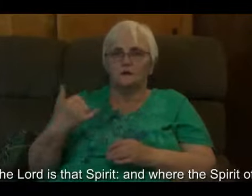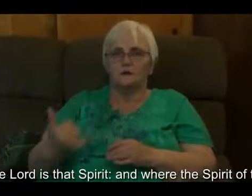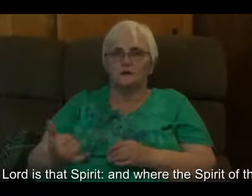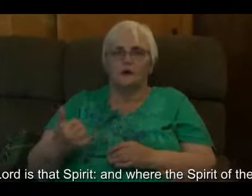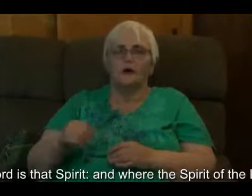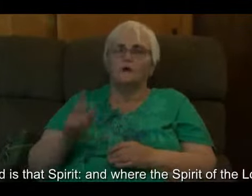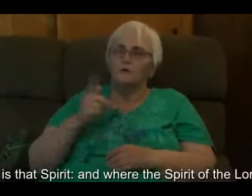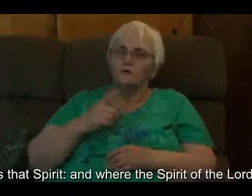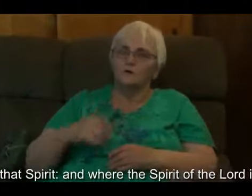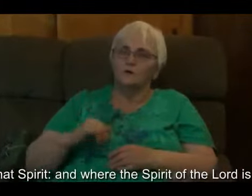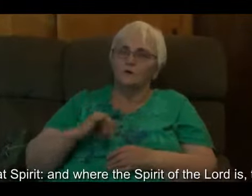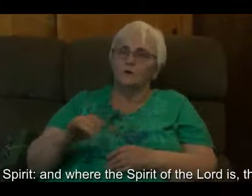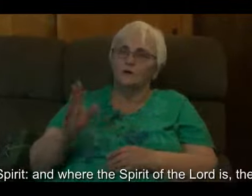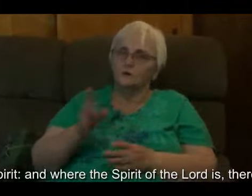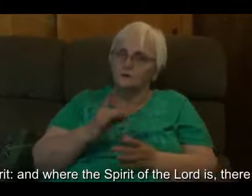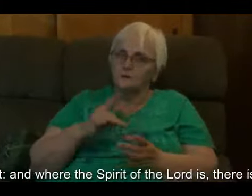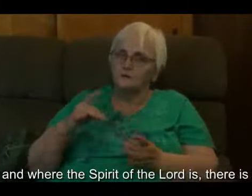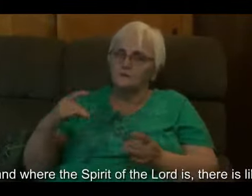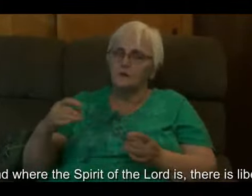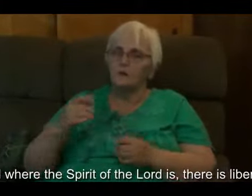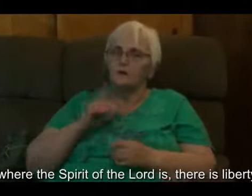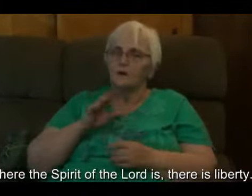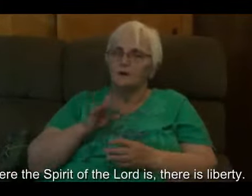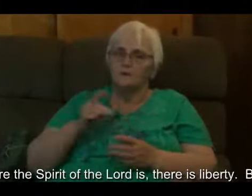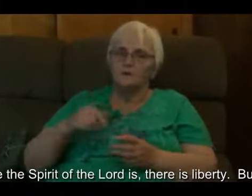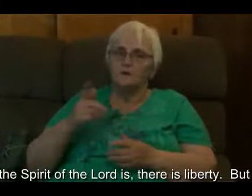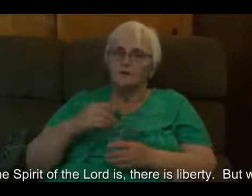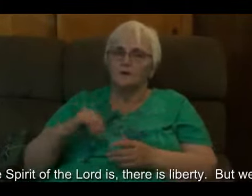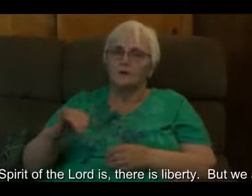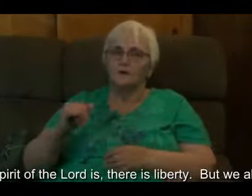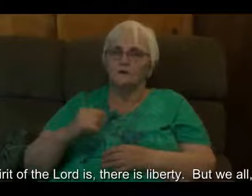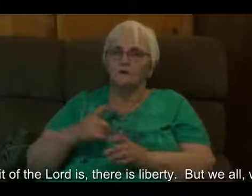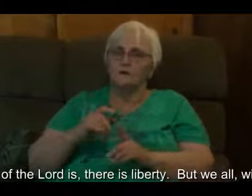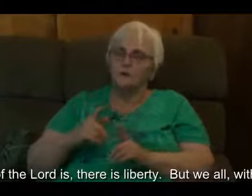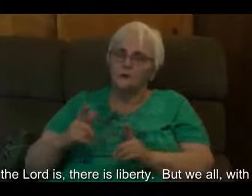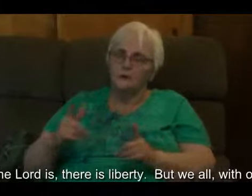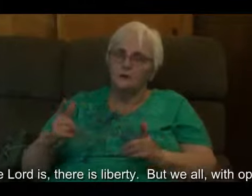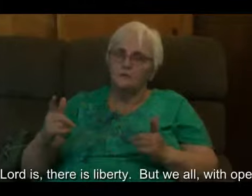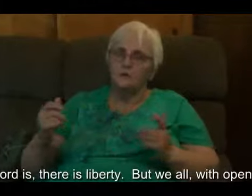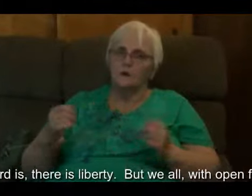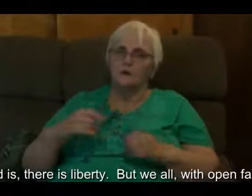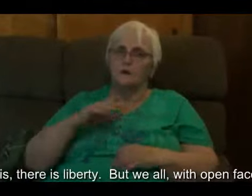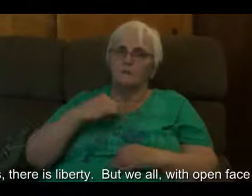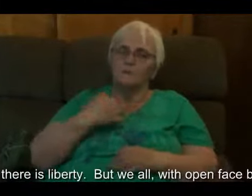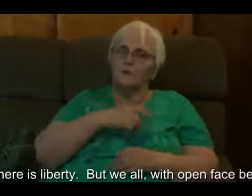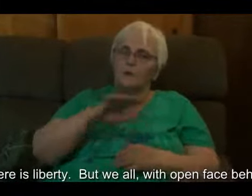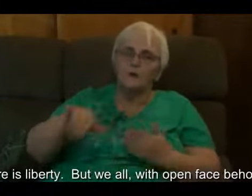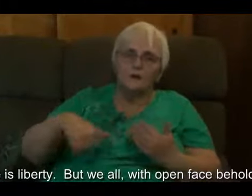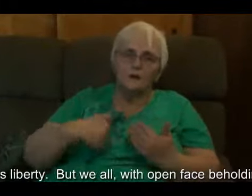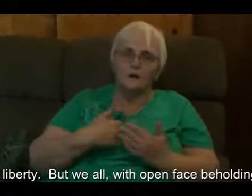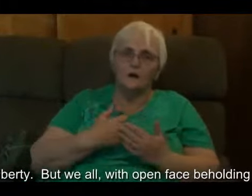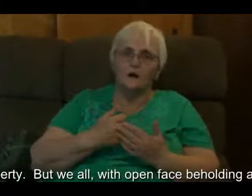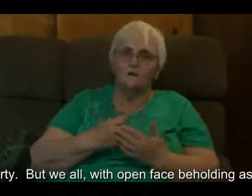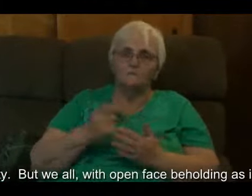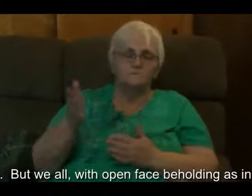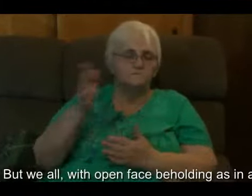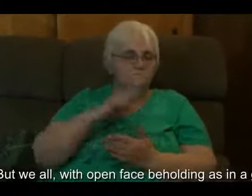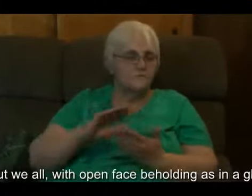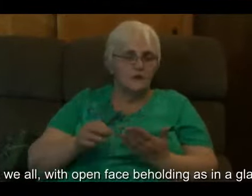Now the Lord is the Spirit, and where the Spirit of the Lord is, there is liberty. But we all, with unveiled face, beholding as in a